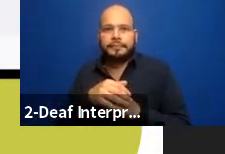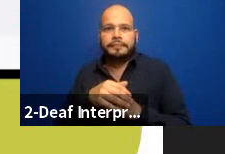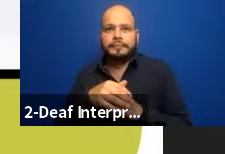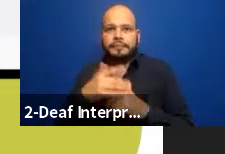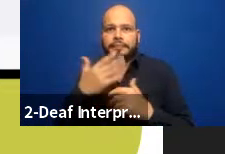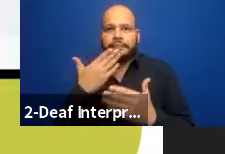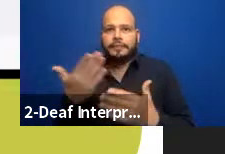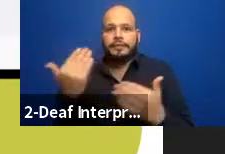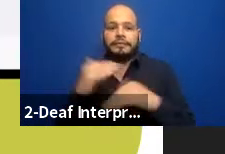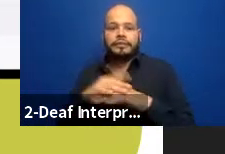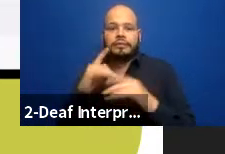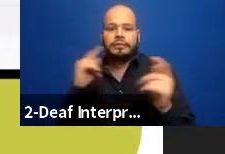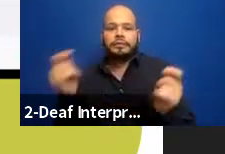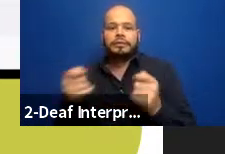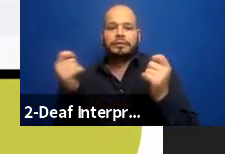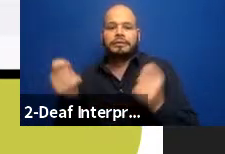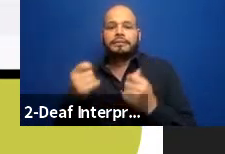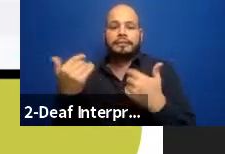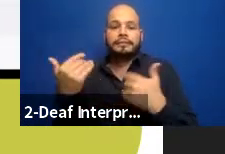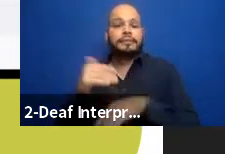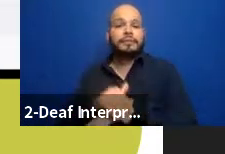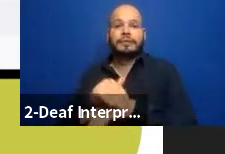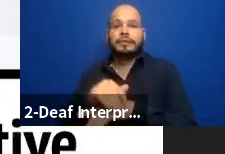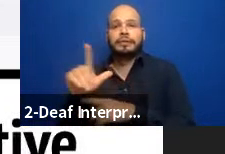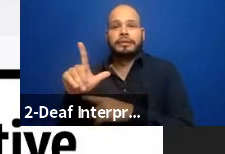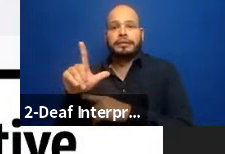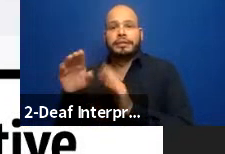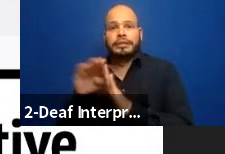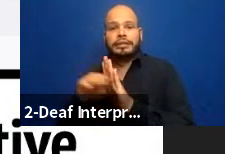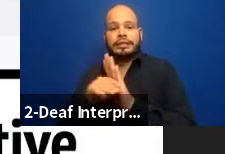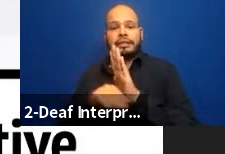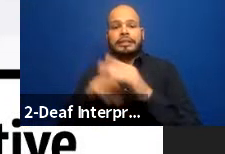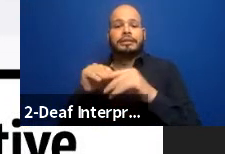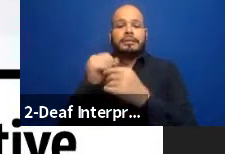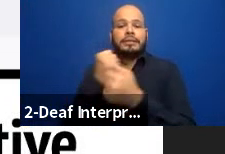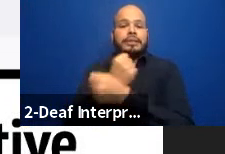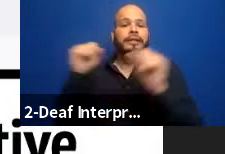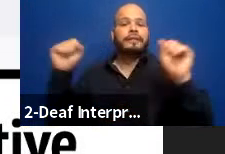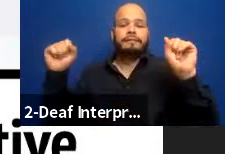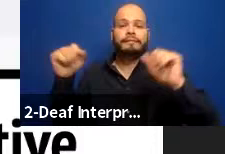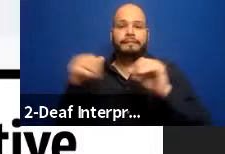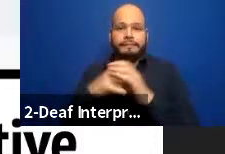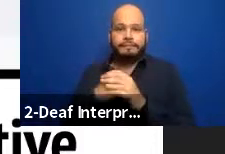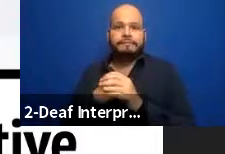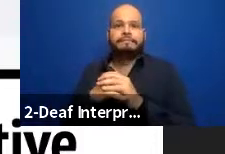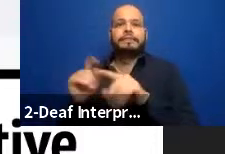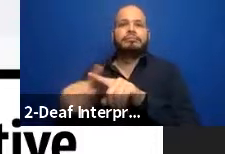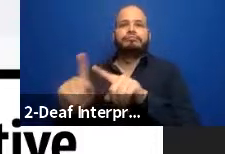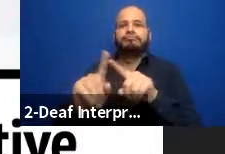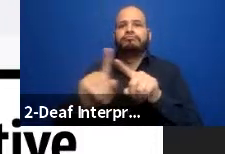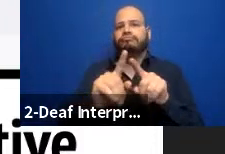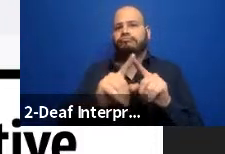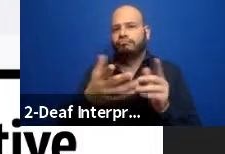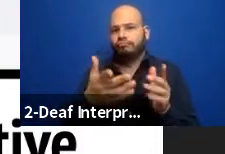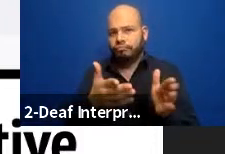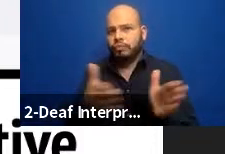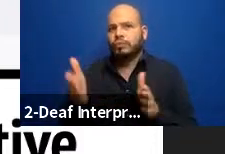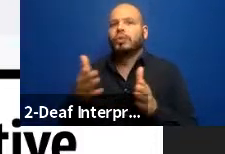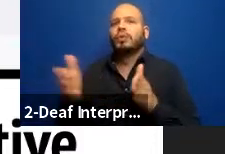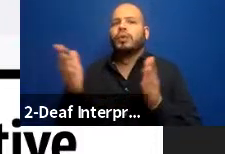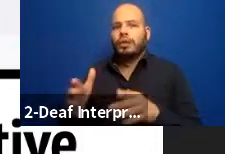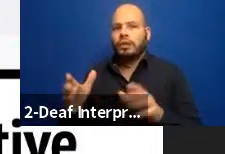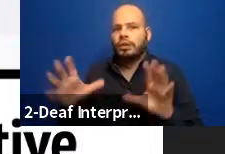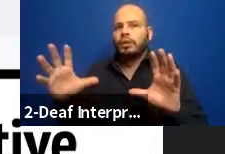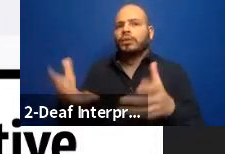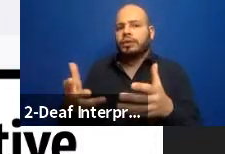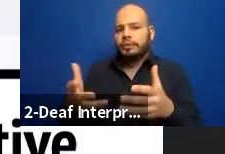documents how educators, young people, organizers, and communities are building and practicing